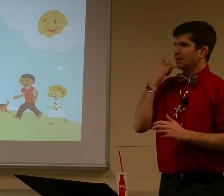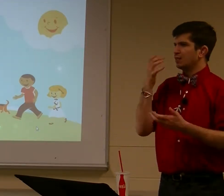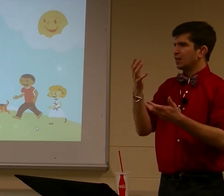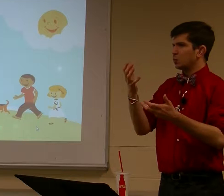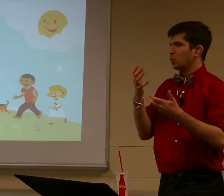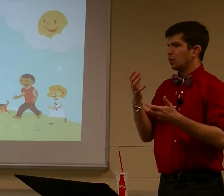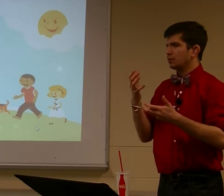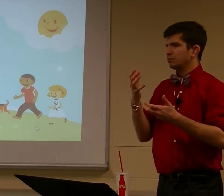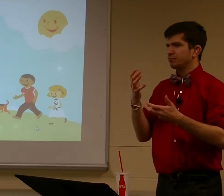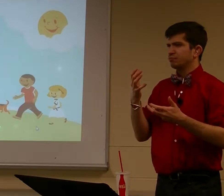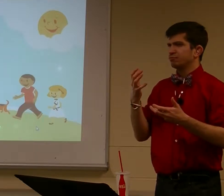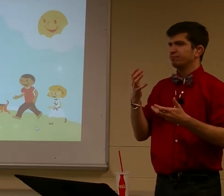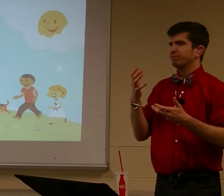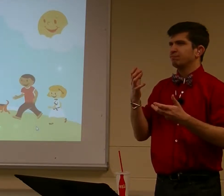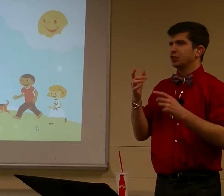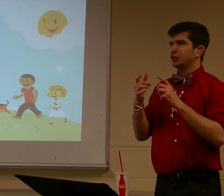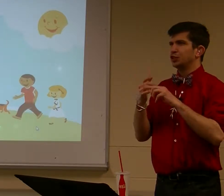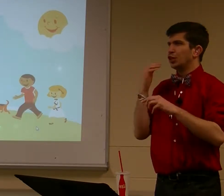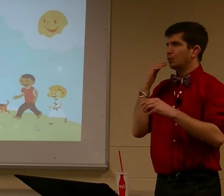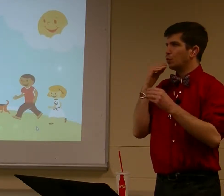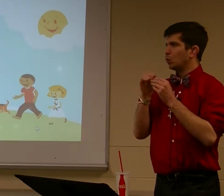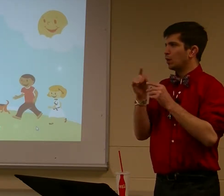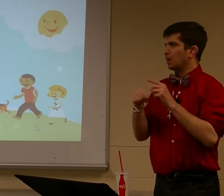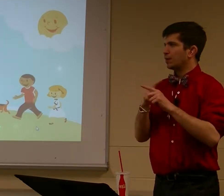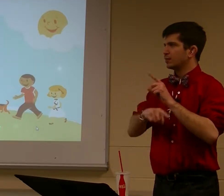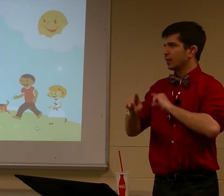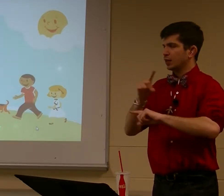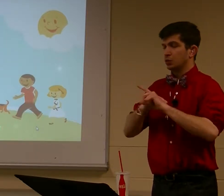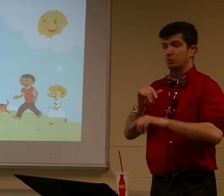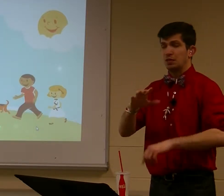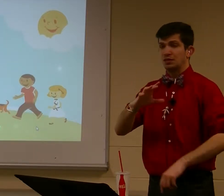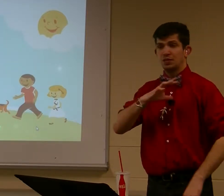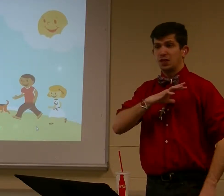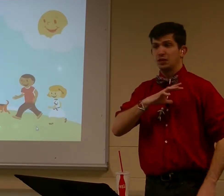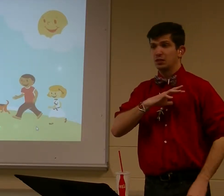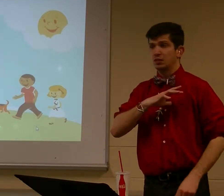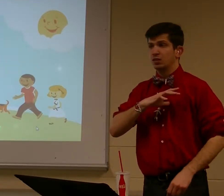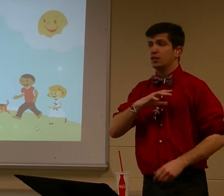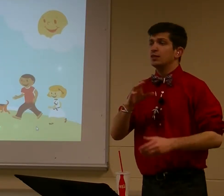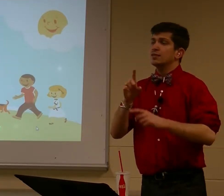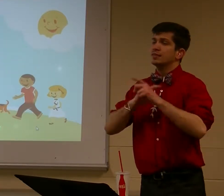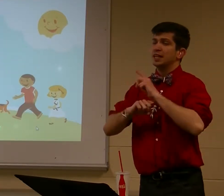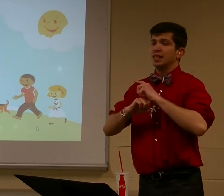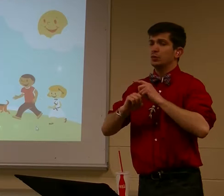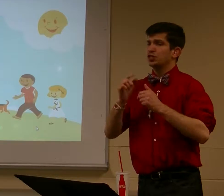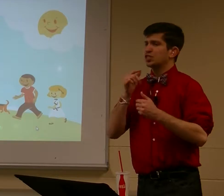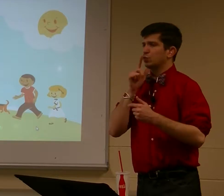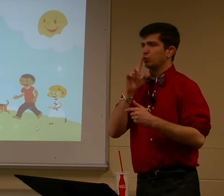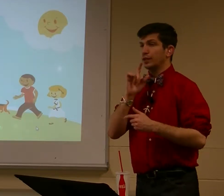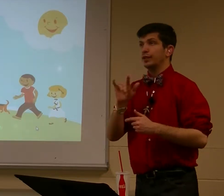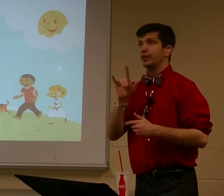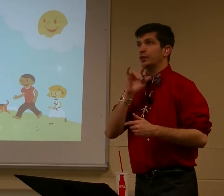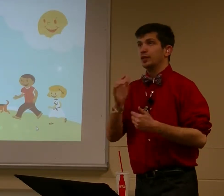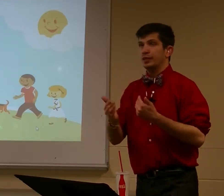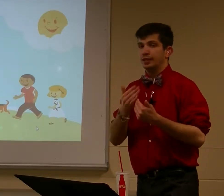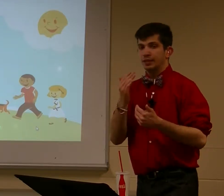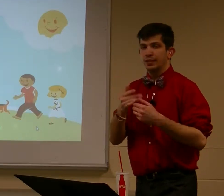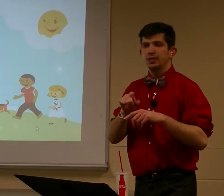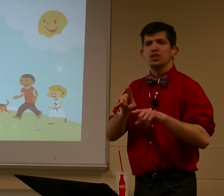they want to know more about sign language, and that's fine. Sign language is really, really easy. It's